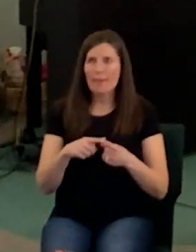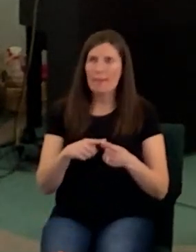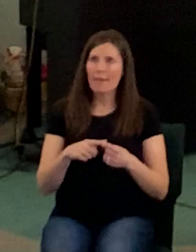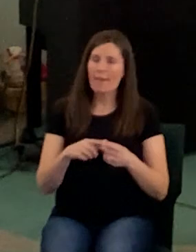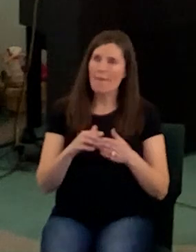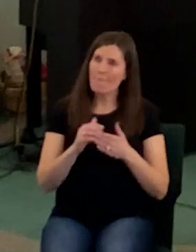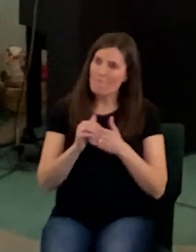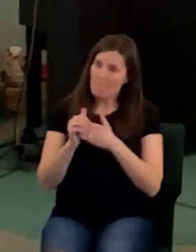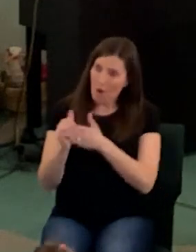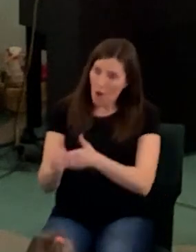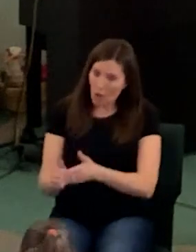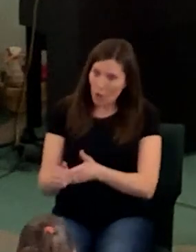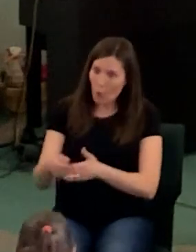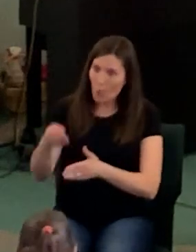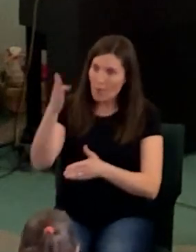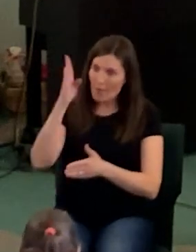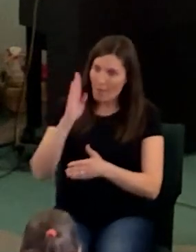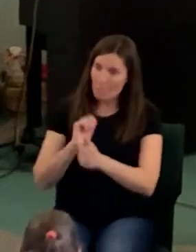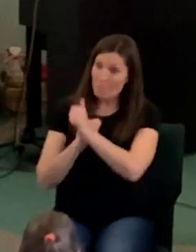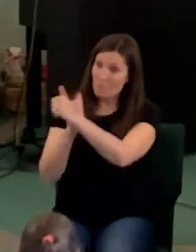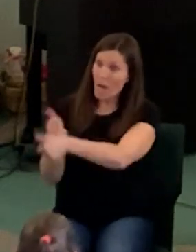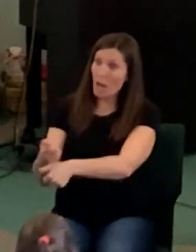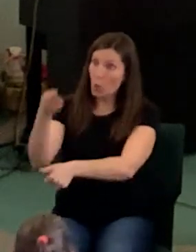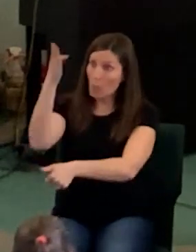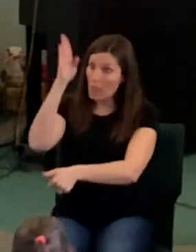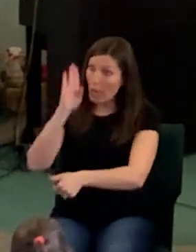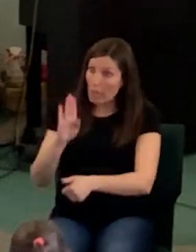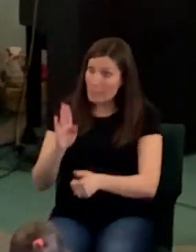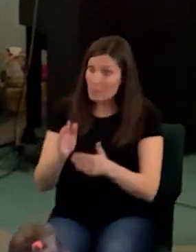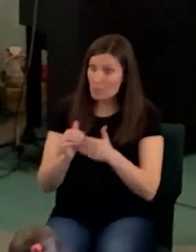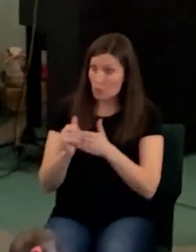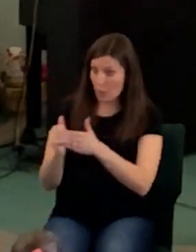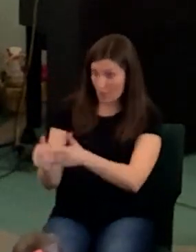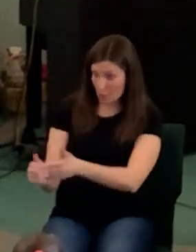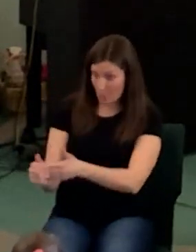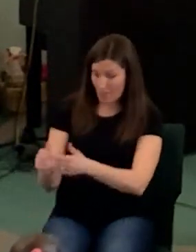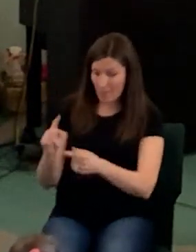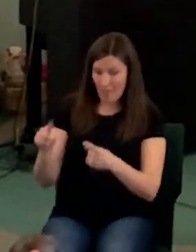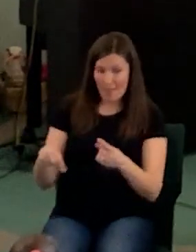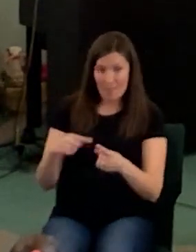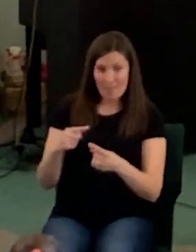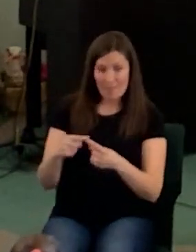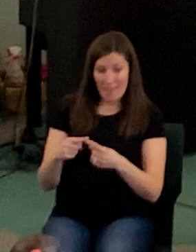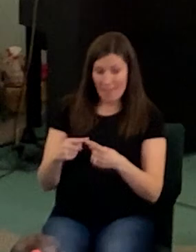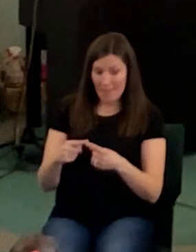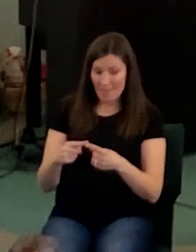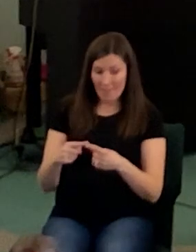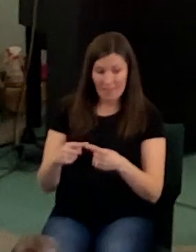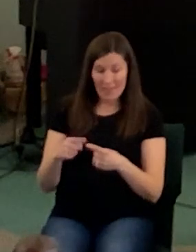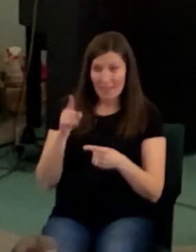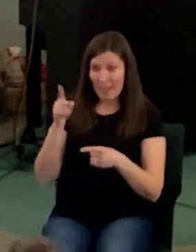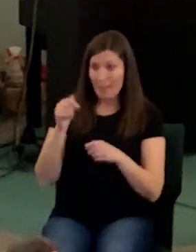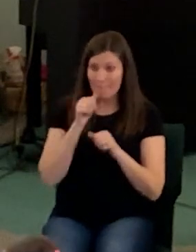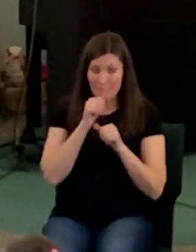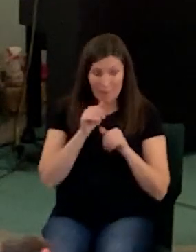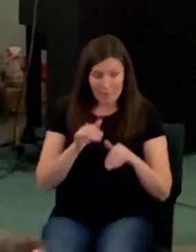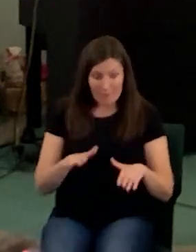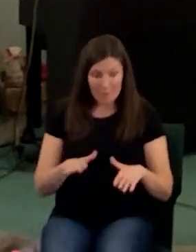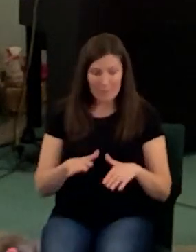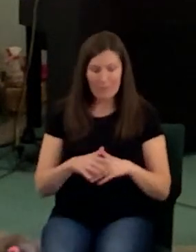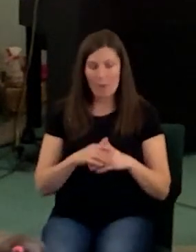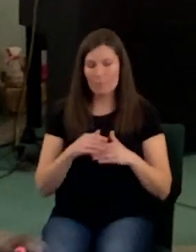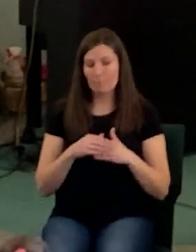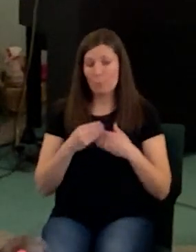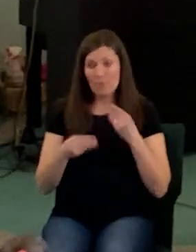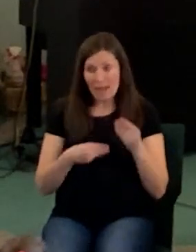fellowship with him. These disciples, because they were obedient to Jesus, because they listened to his instructions,